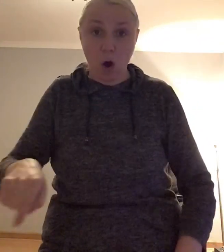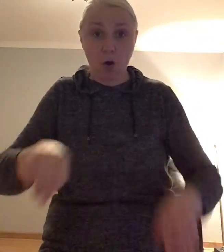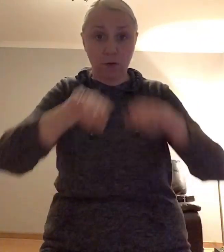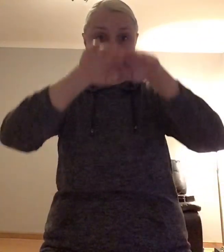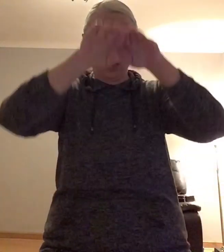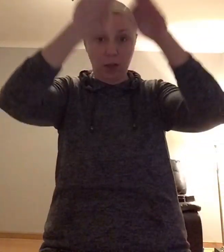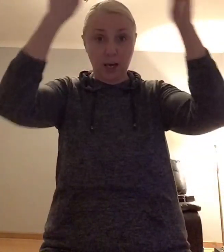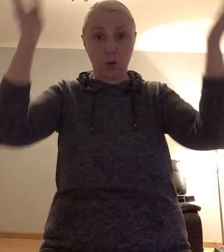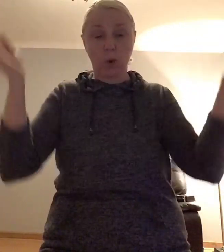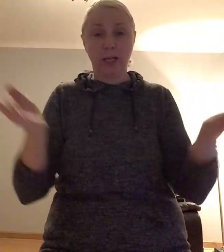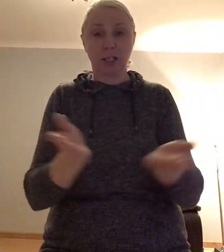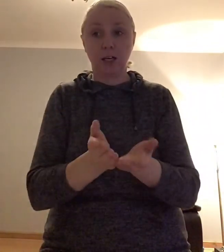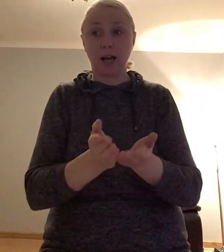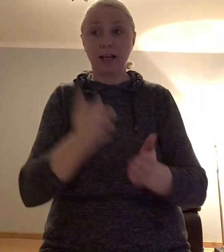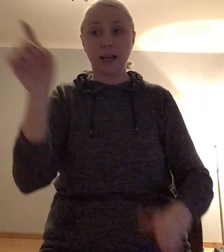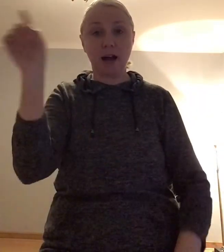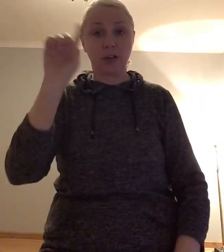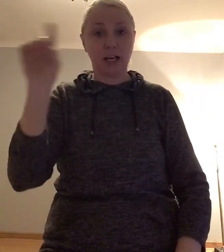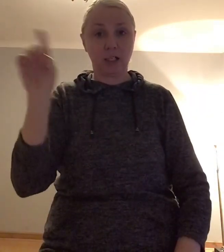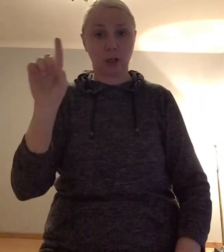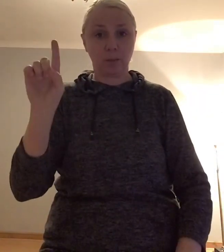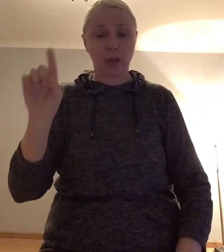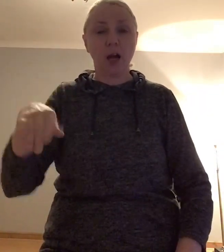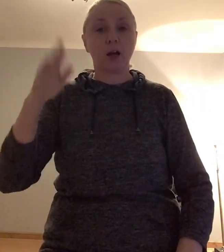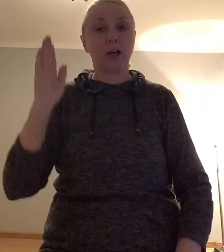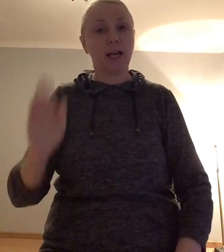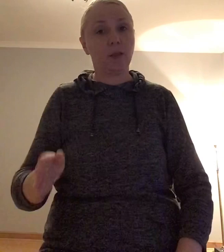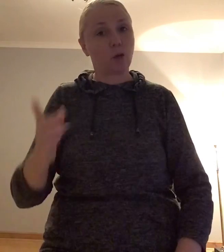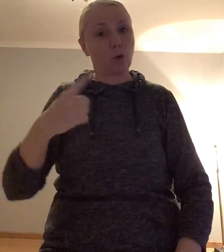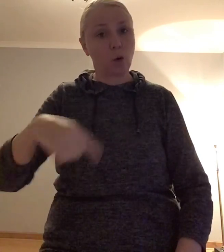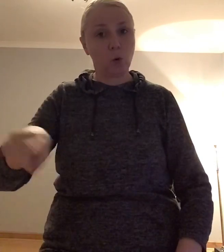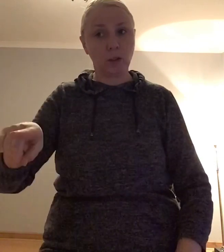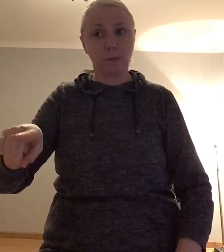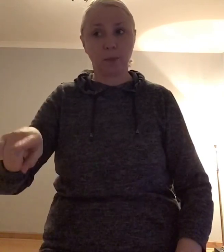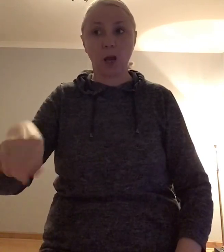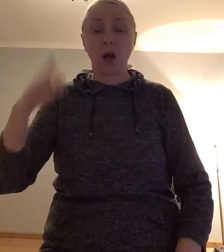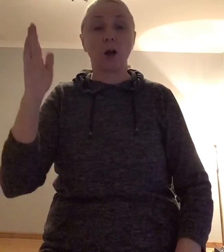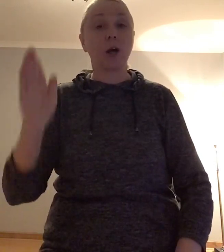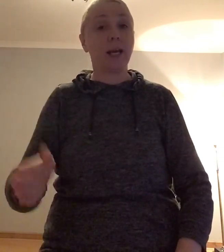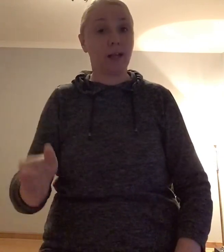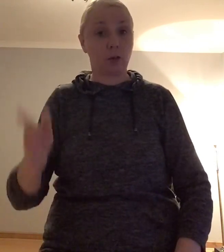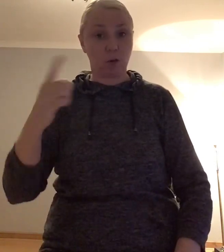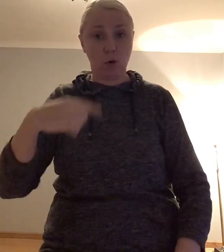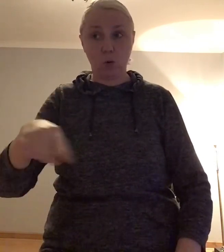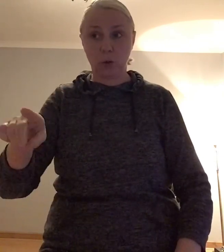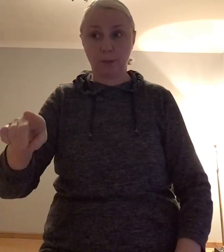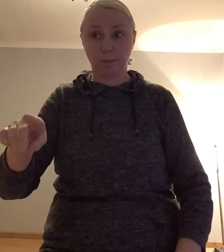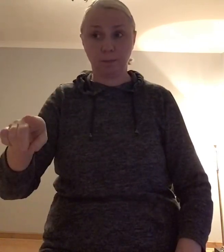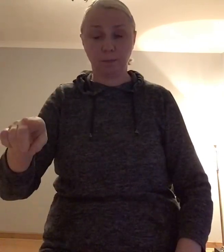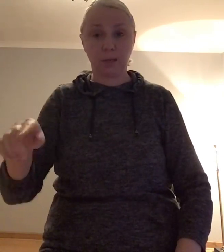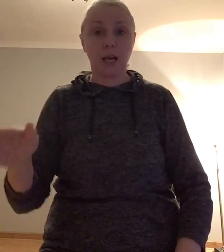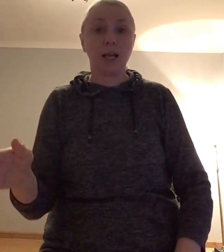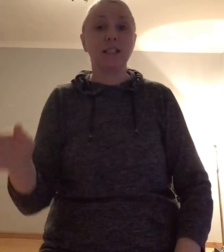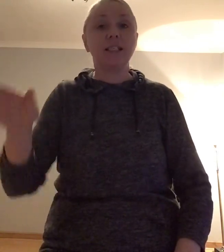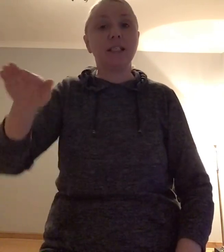of the equator, navigator. Gotta hit the road, gotta hit the road. Deep